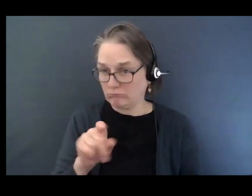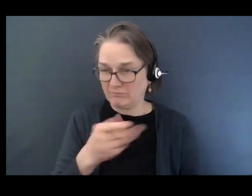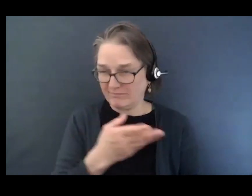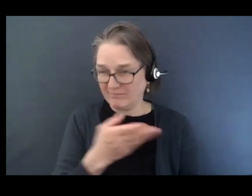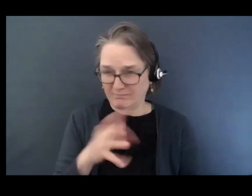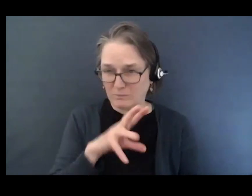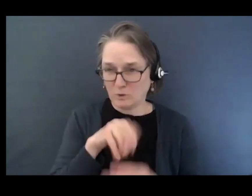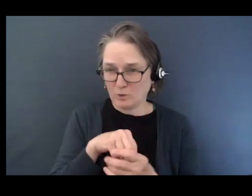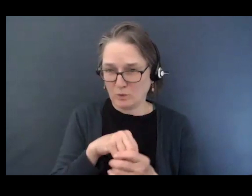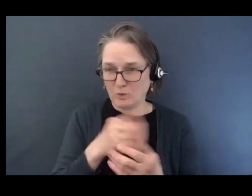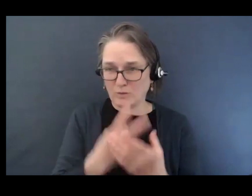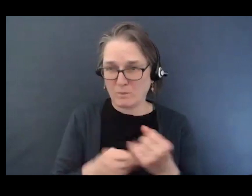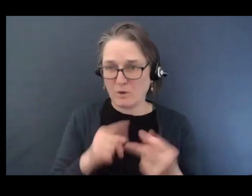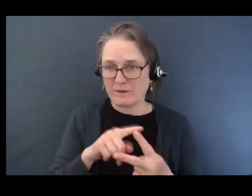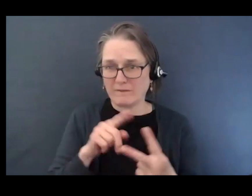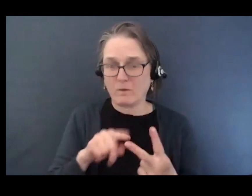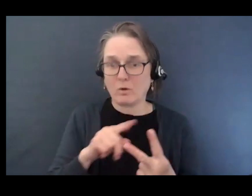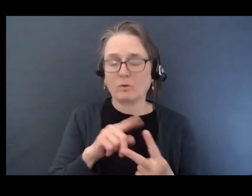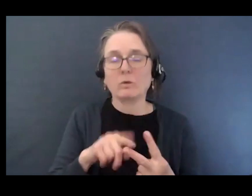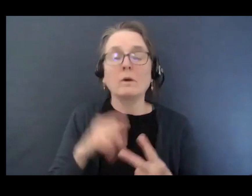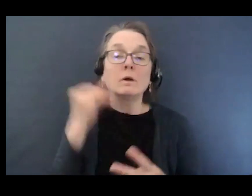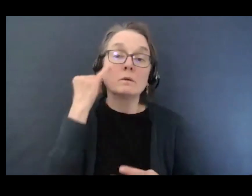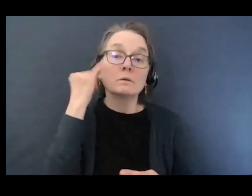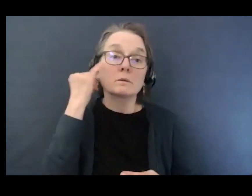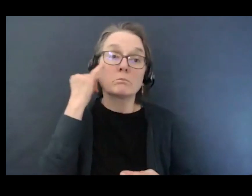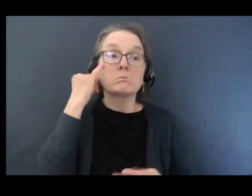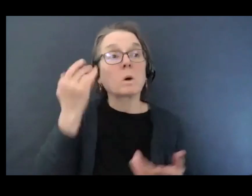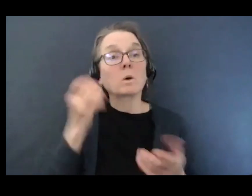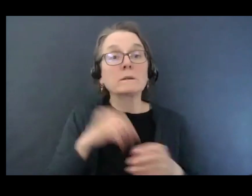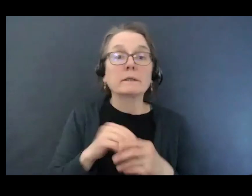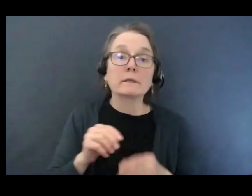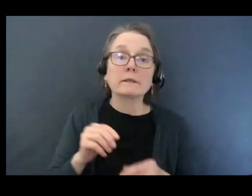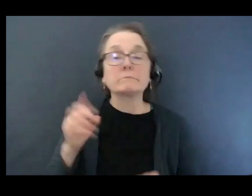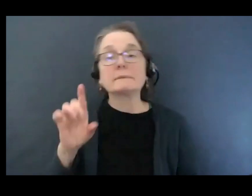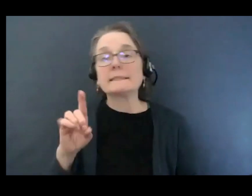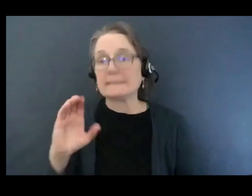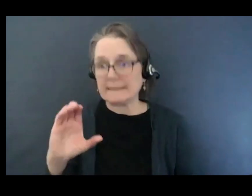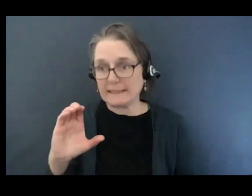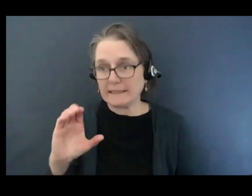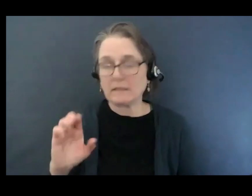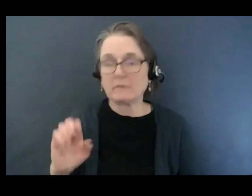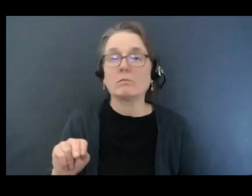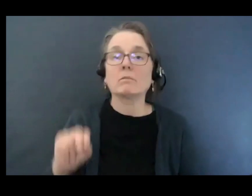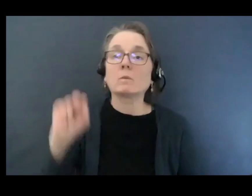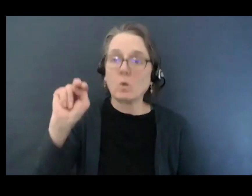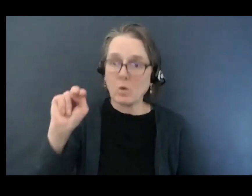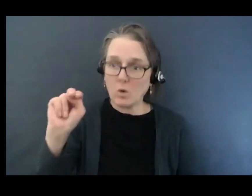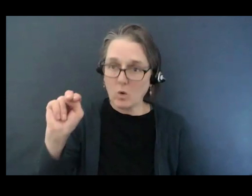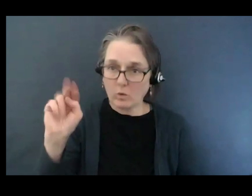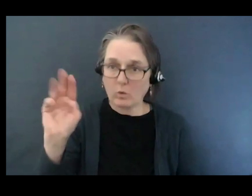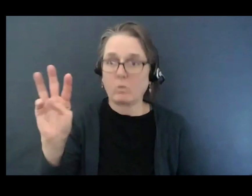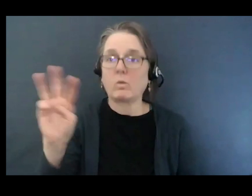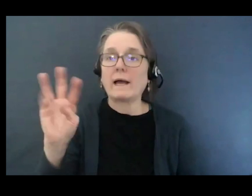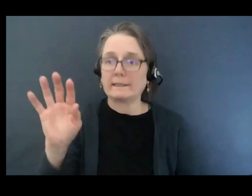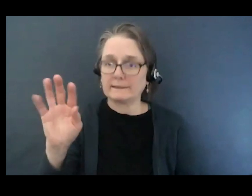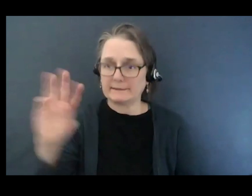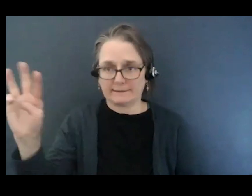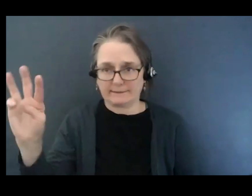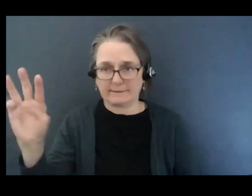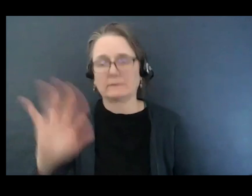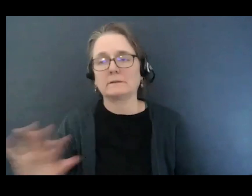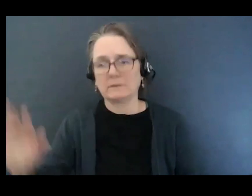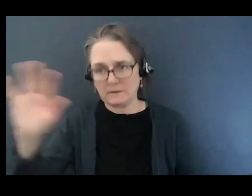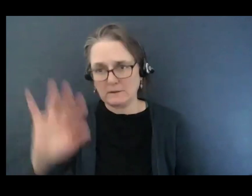as a hypothetical, have a low income development in the northwest part of DC, that